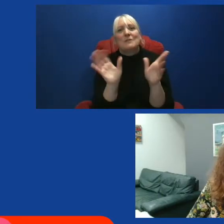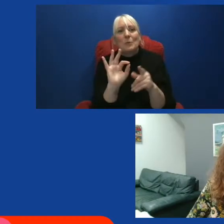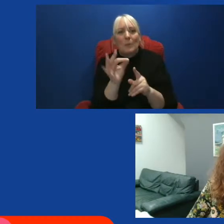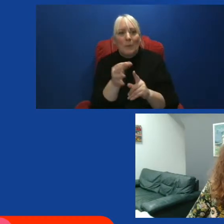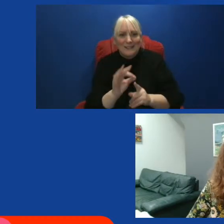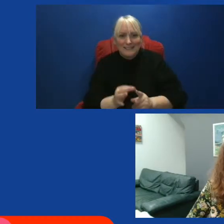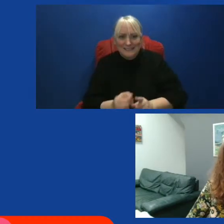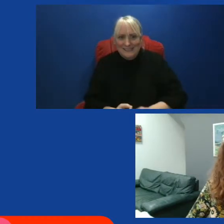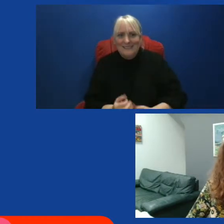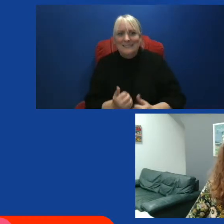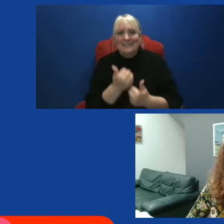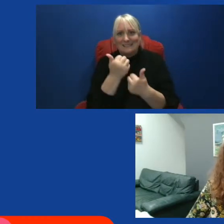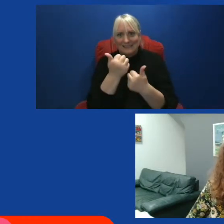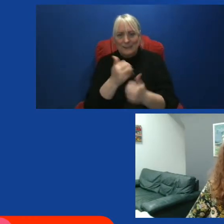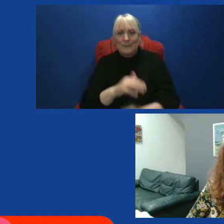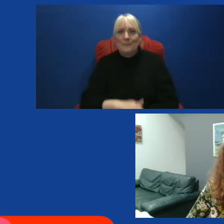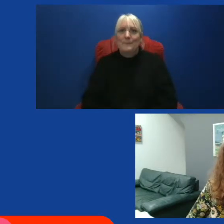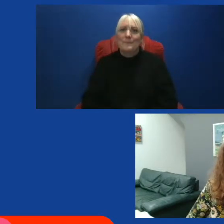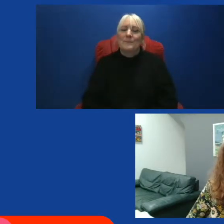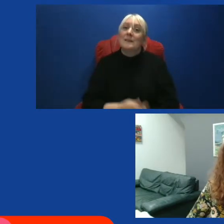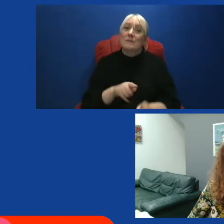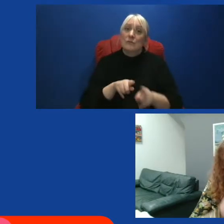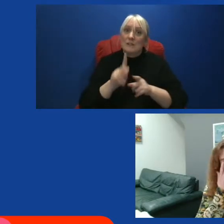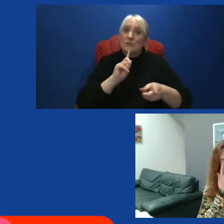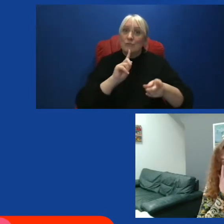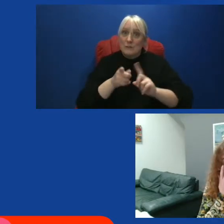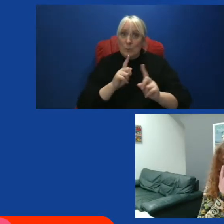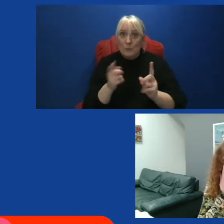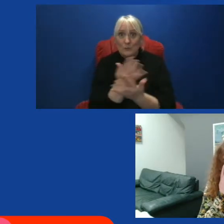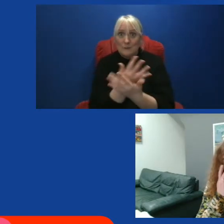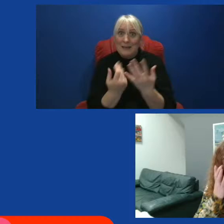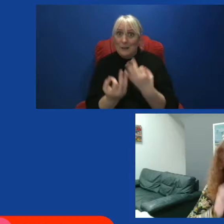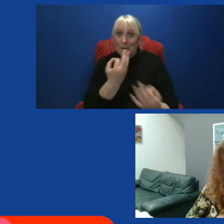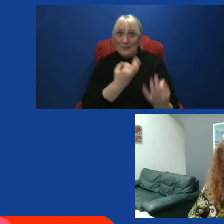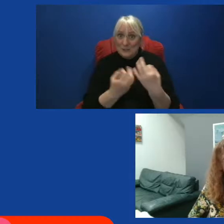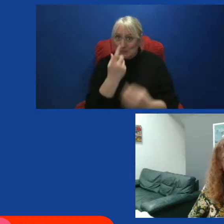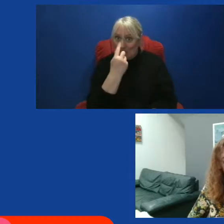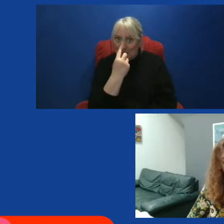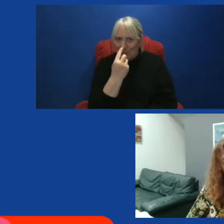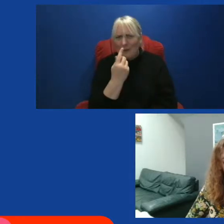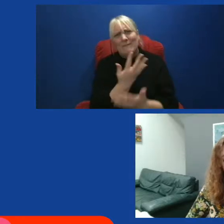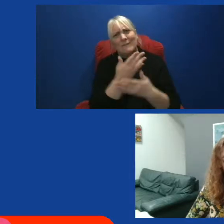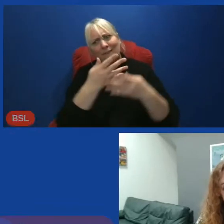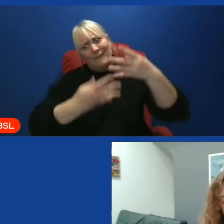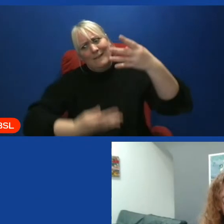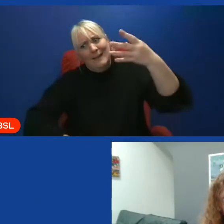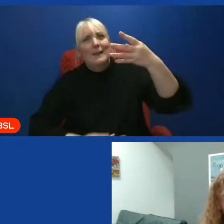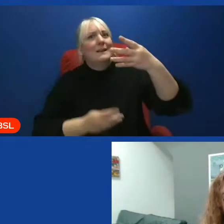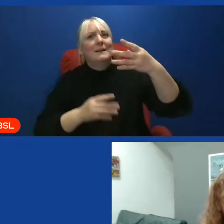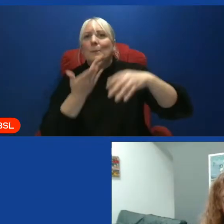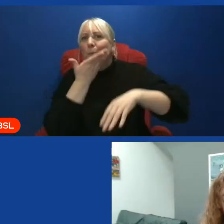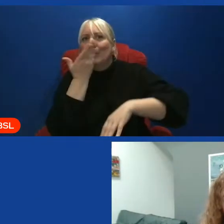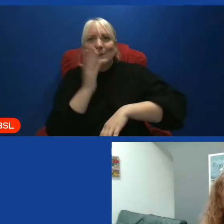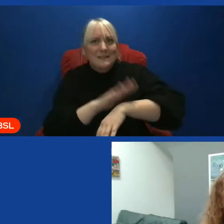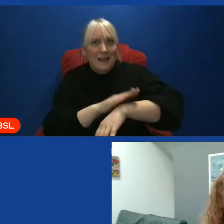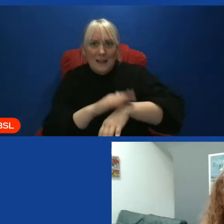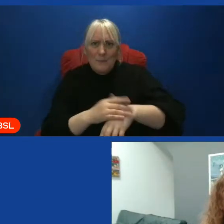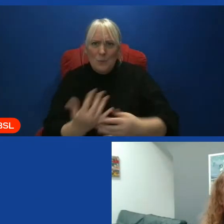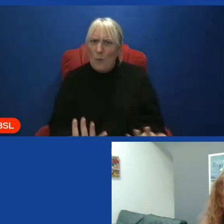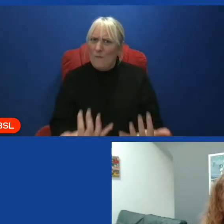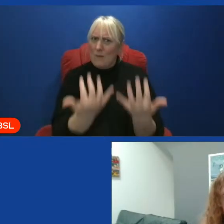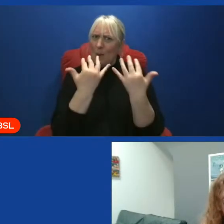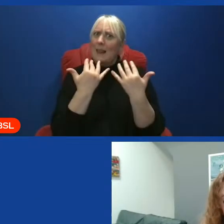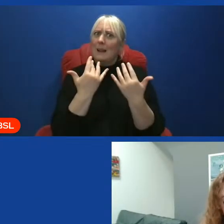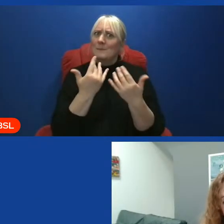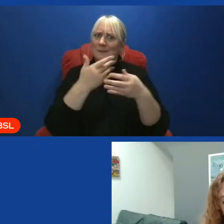allow Fran to respond to as many as we could. There's a whole load of others that we couldn't get to tonight because we've been absolutely overwhelmed